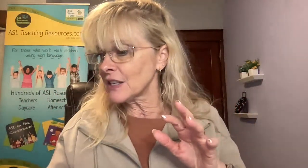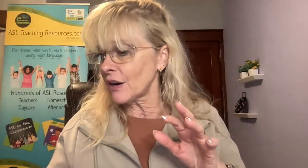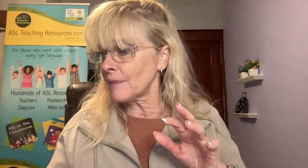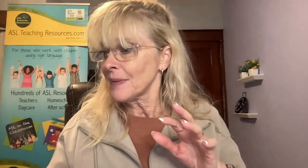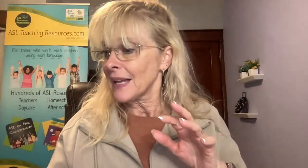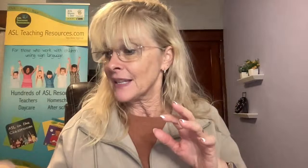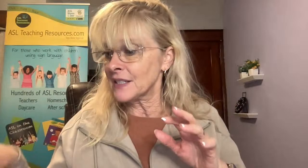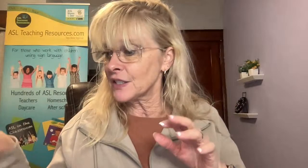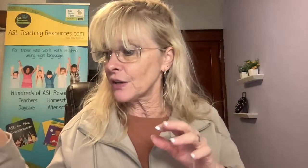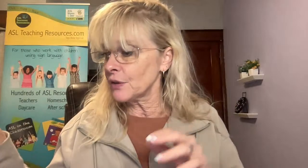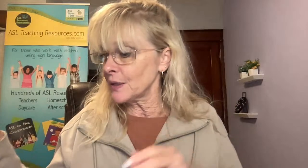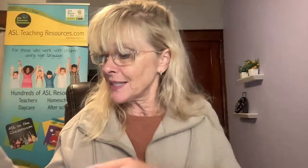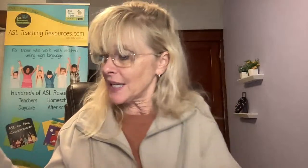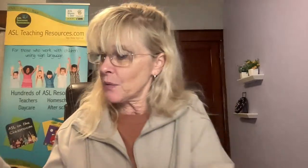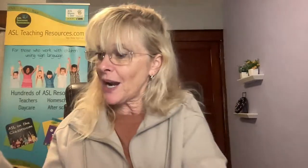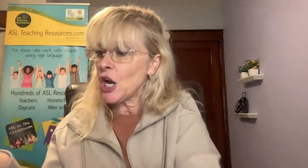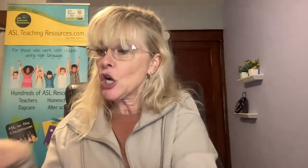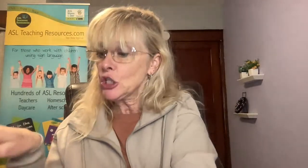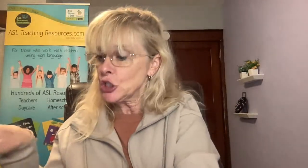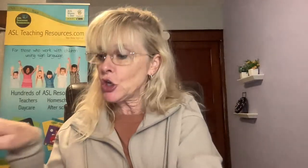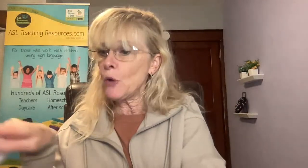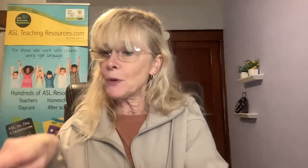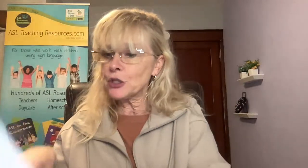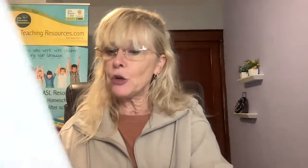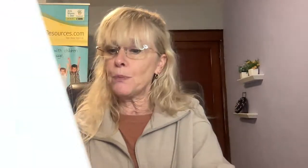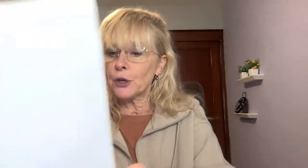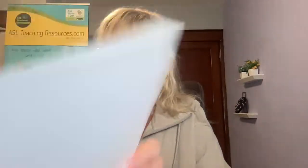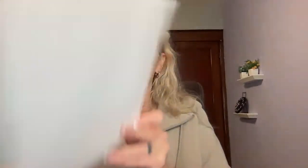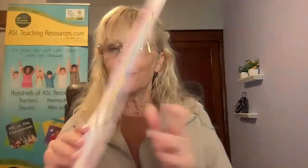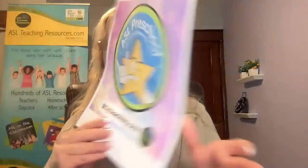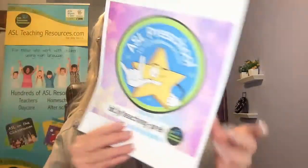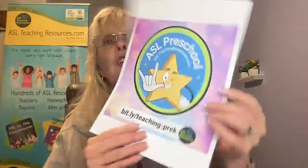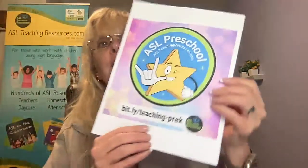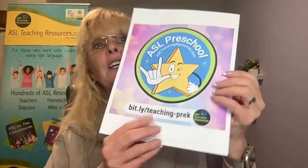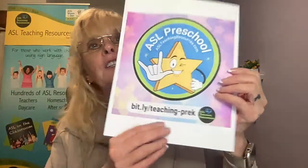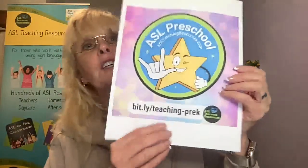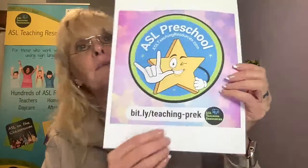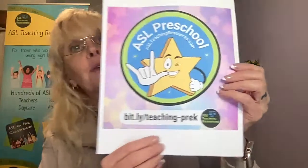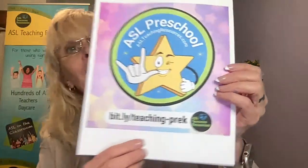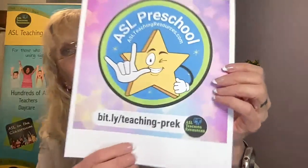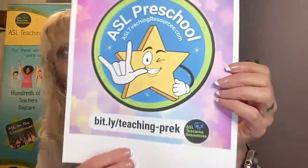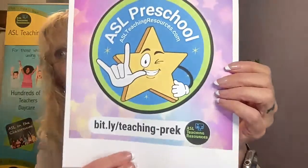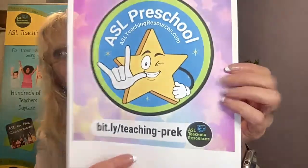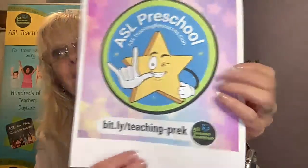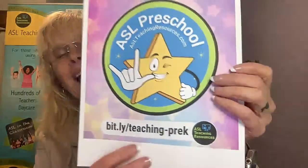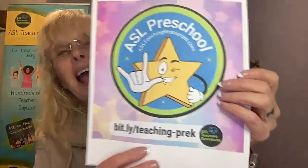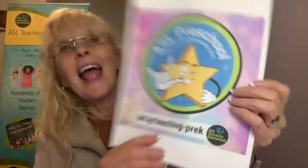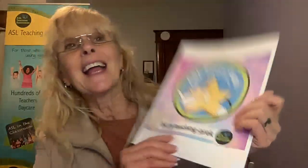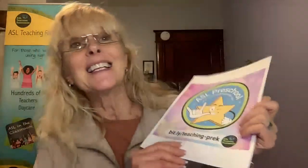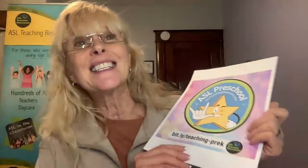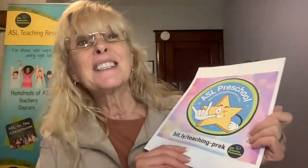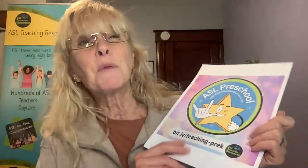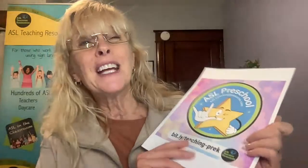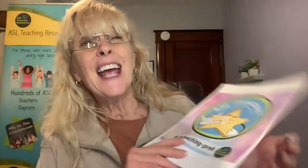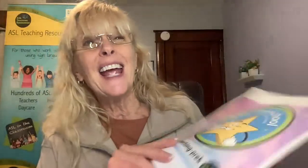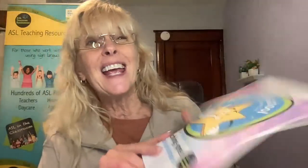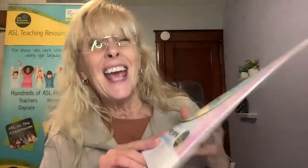our newest thing right here. Super, super cute. Teaching pre-K, and it's